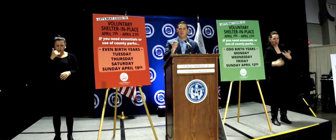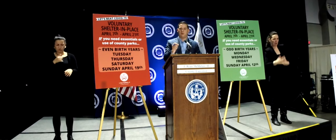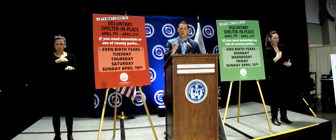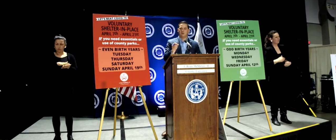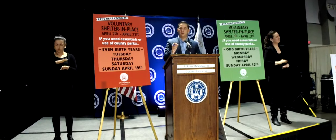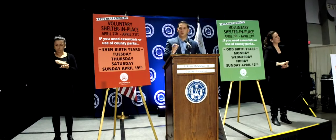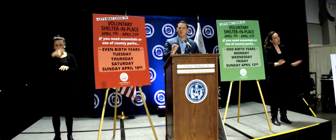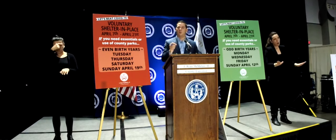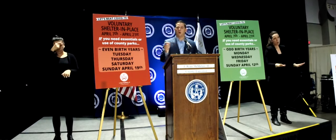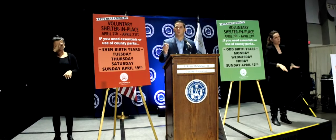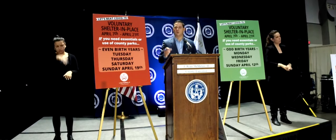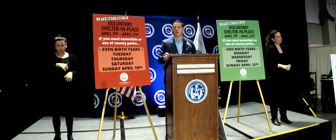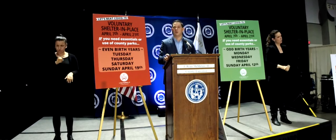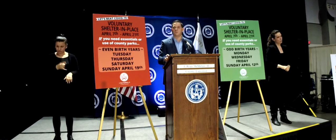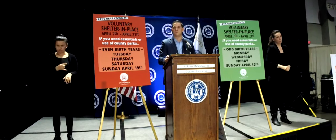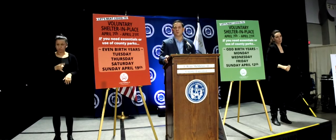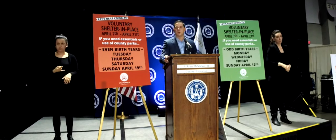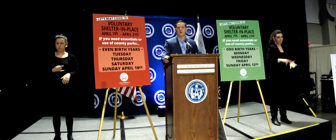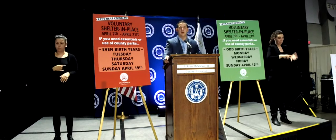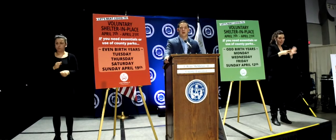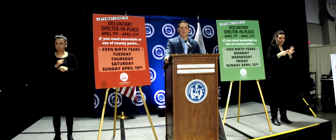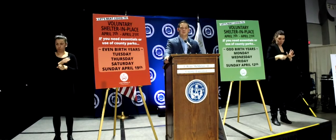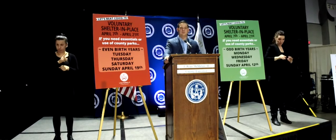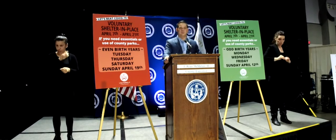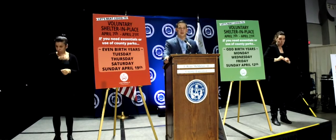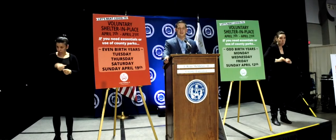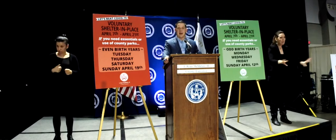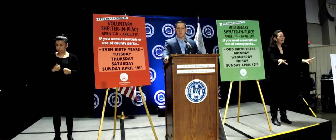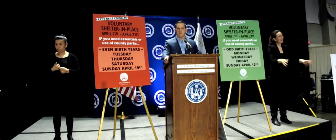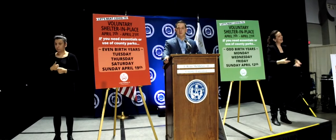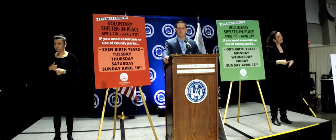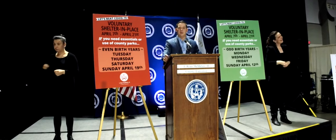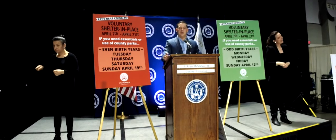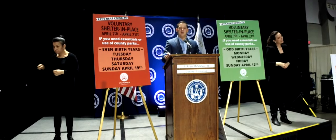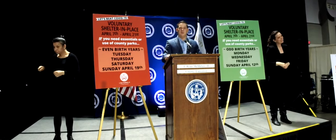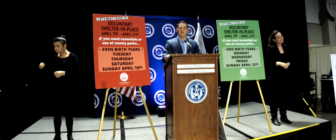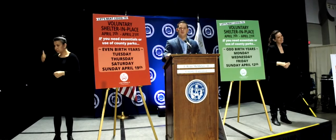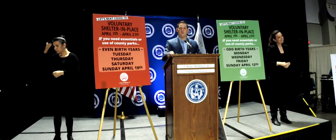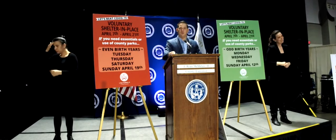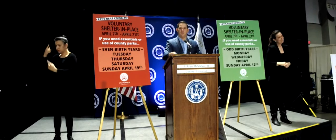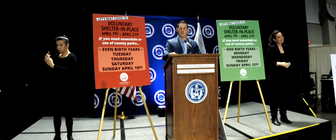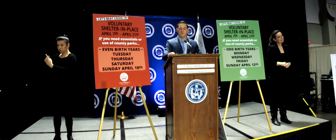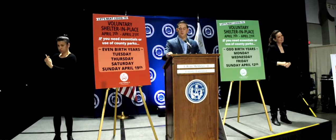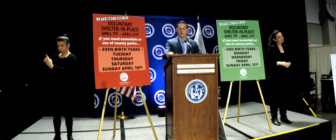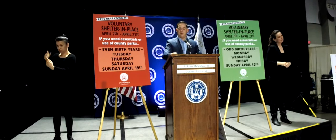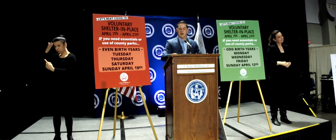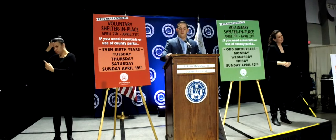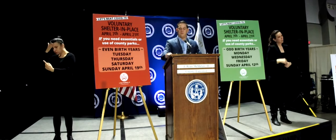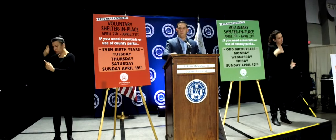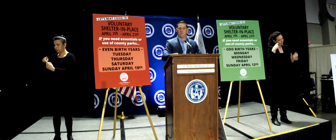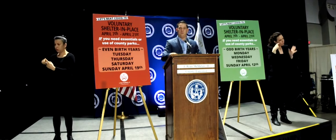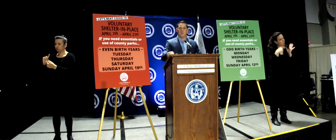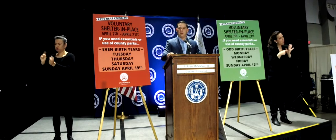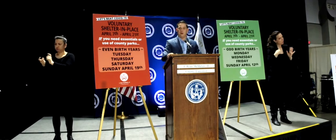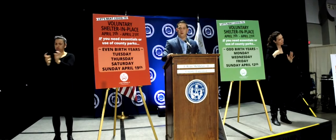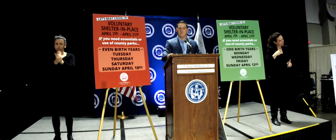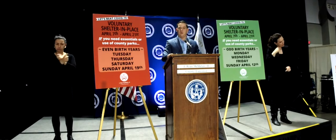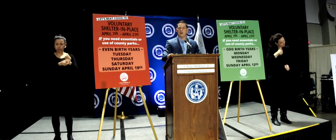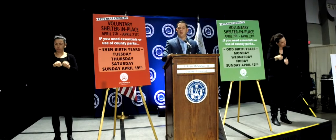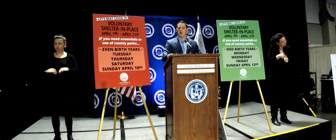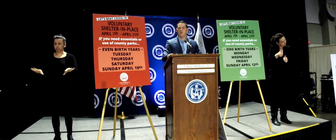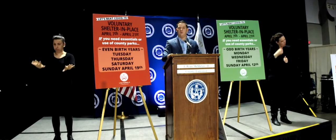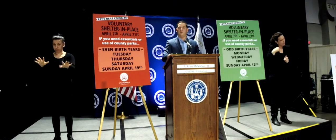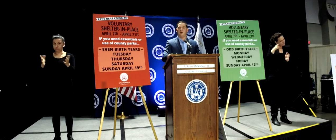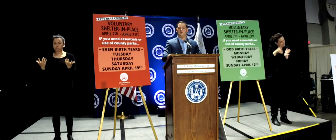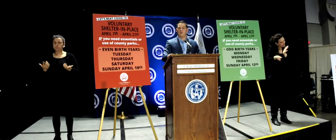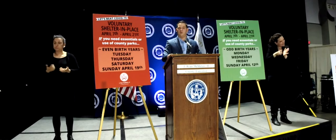opportunity for the virus to jump from one host to another, and that has happened. And even if you were in that area, if you were